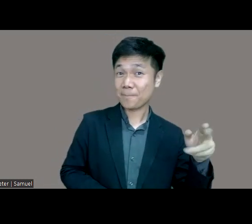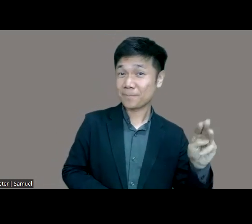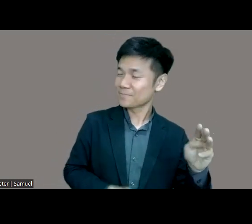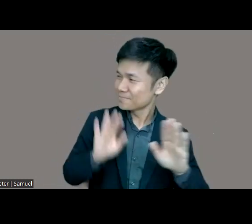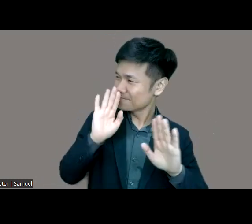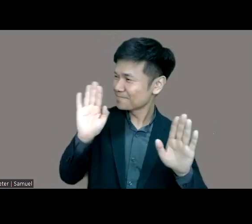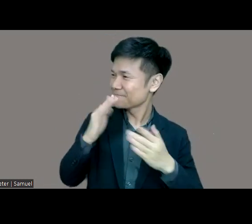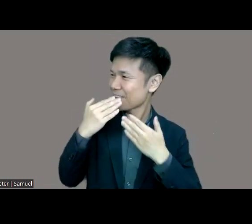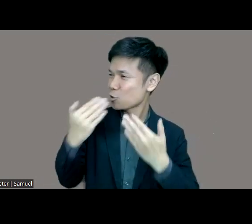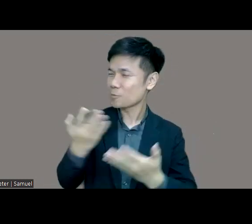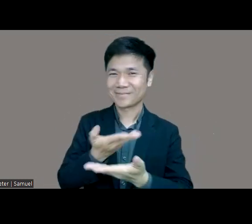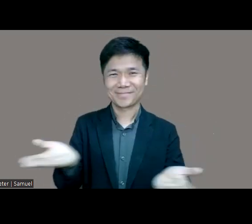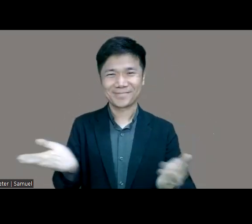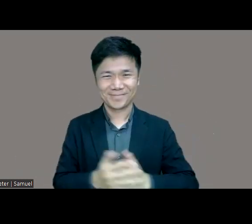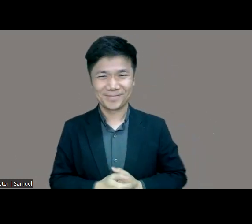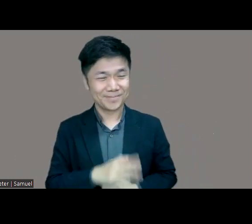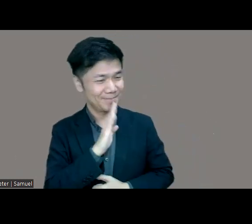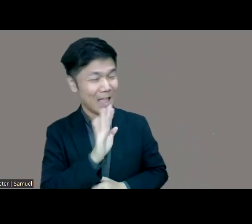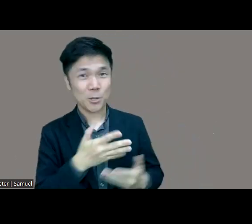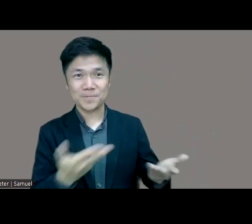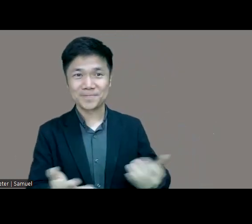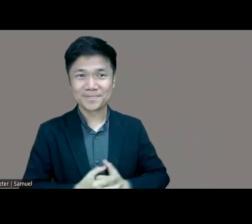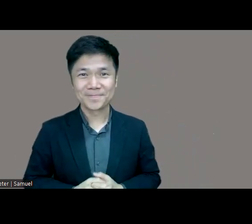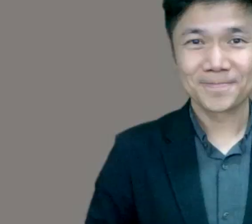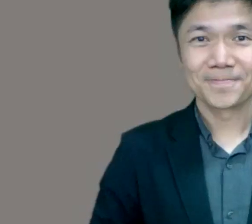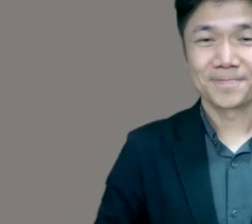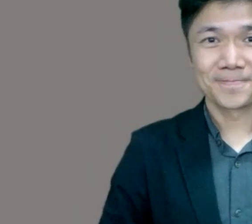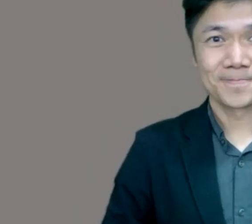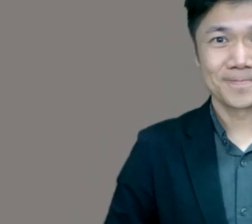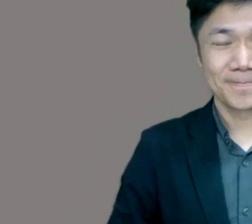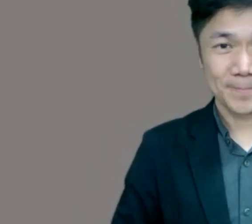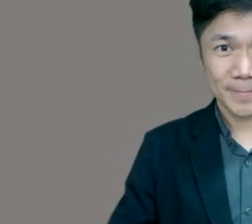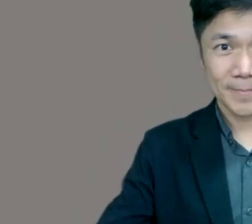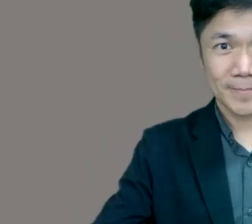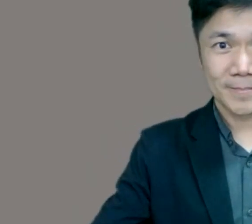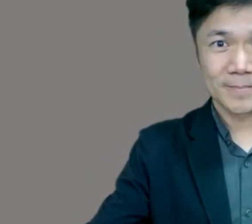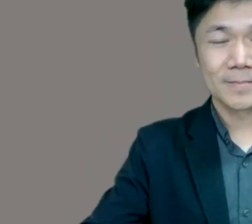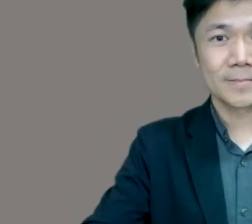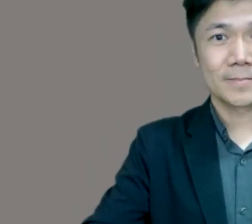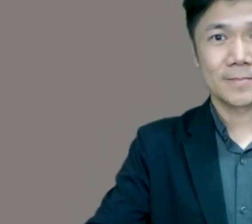Thank you. Thank you.